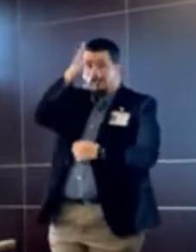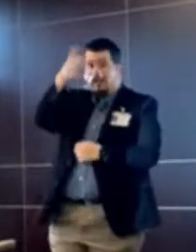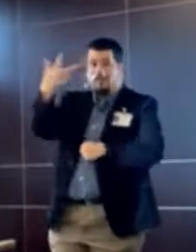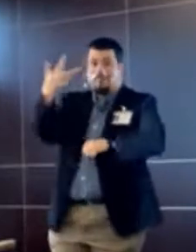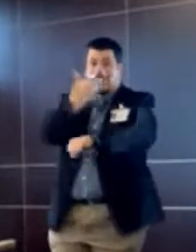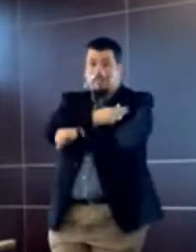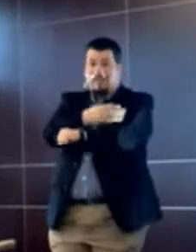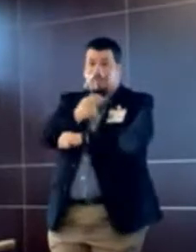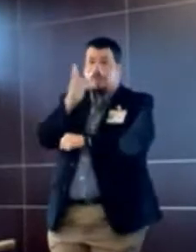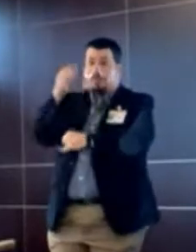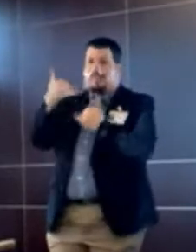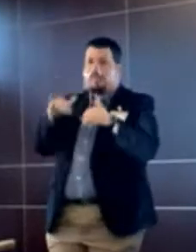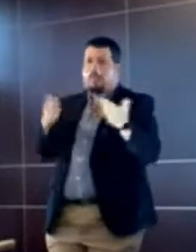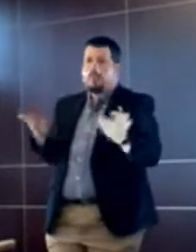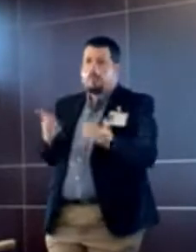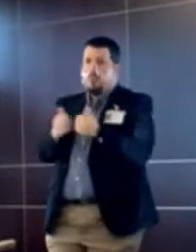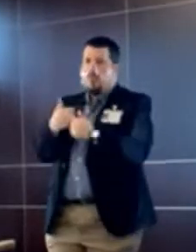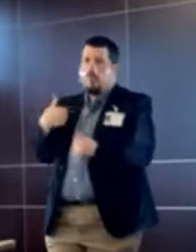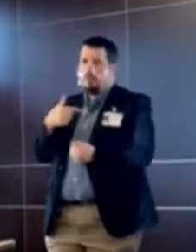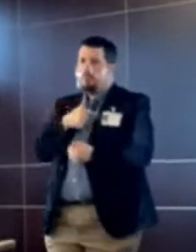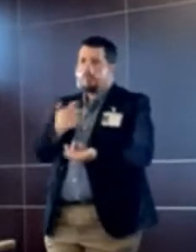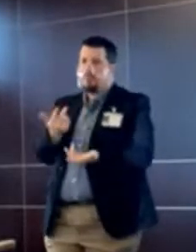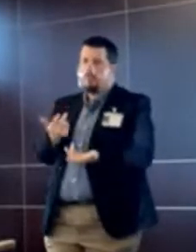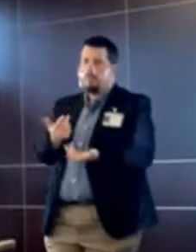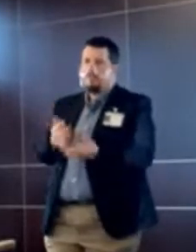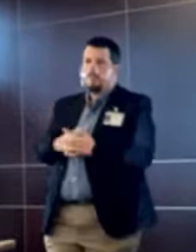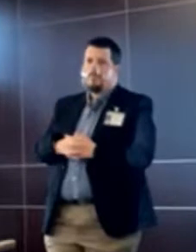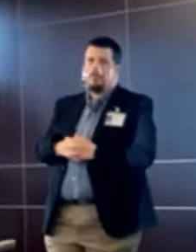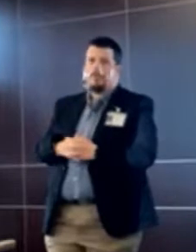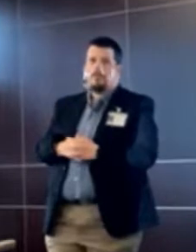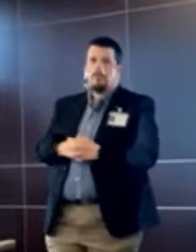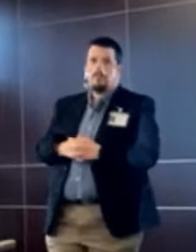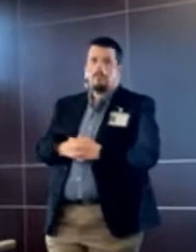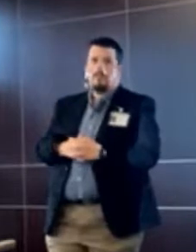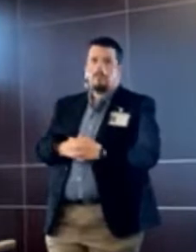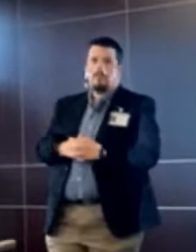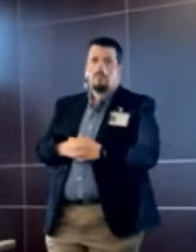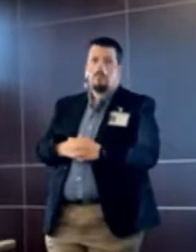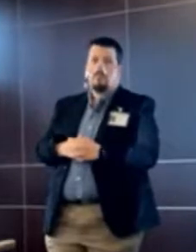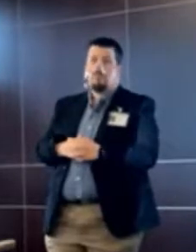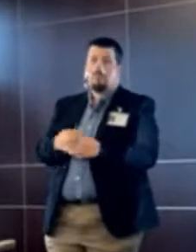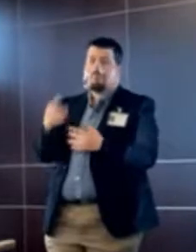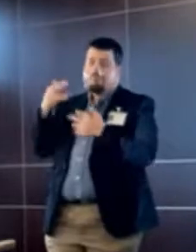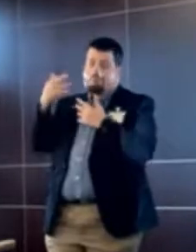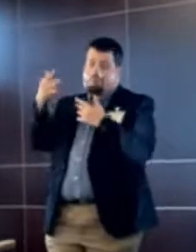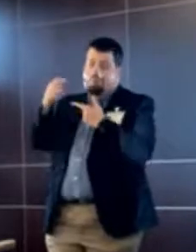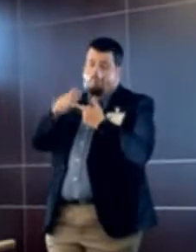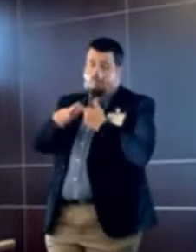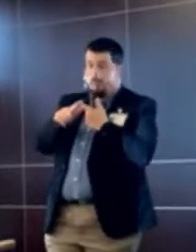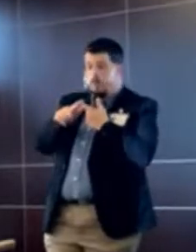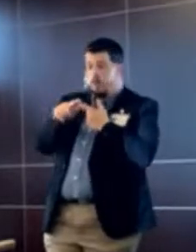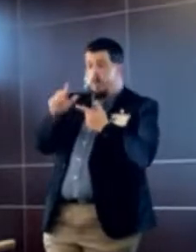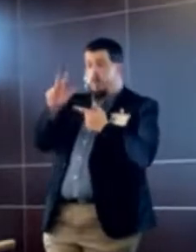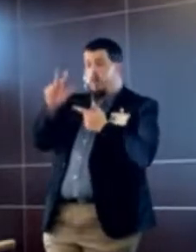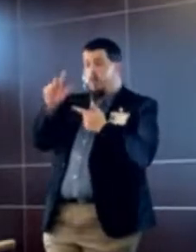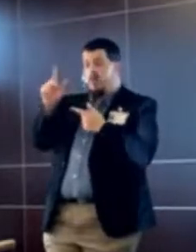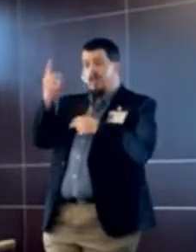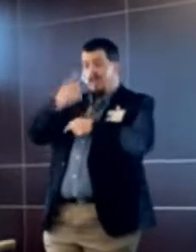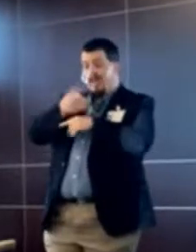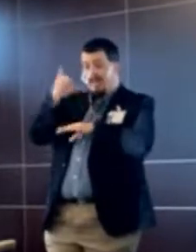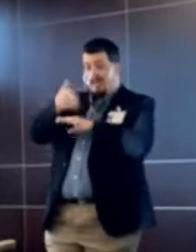vaccinated, that he would still be here with us. So fast forward 23-ish days after my